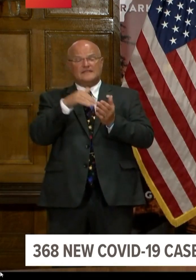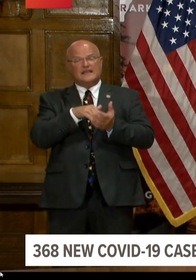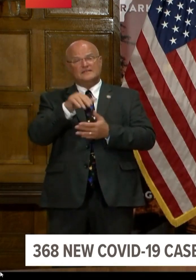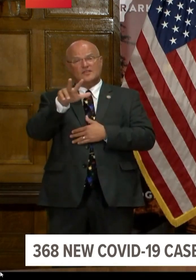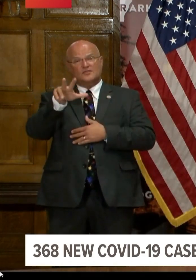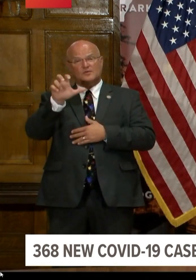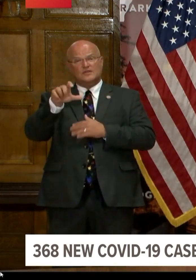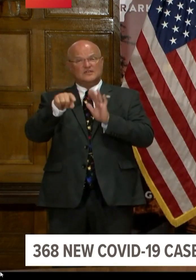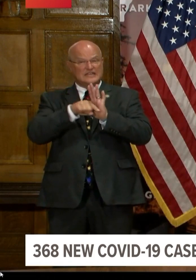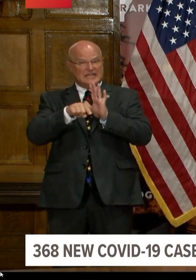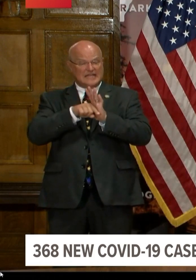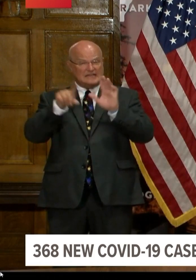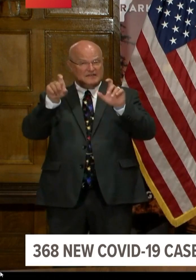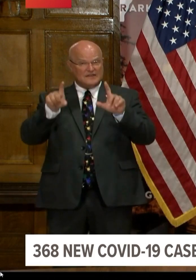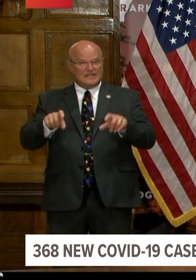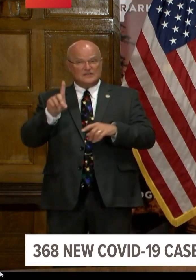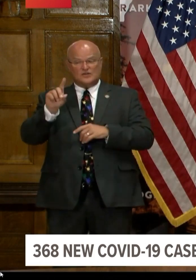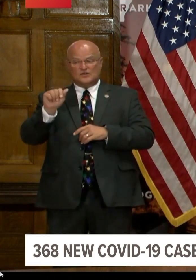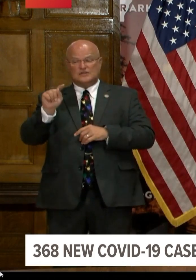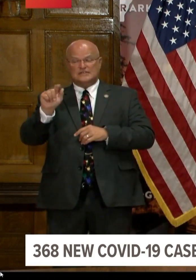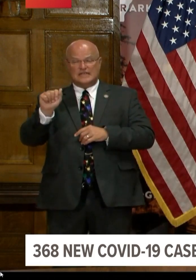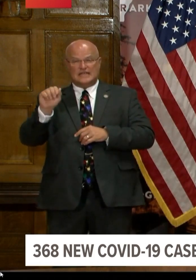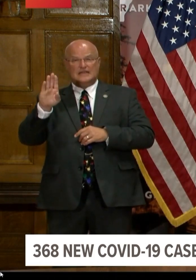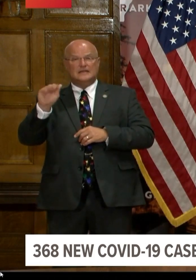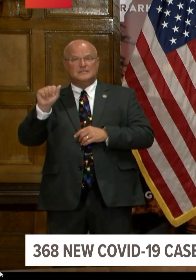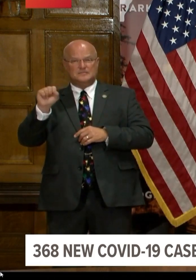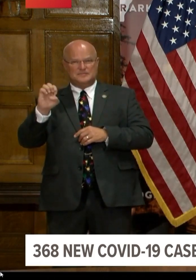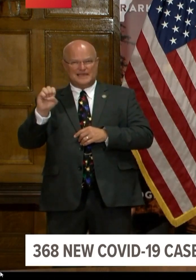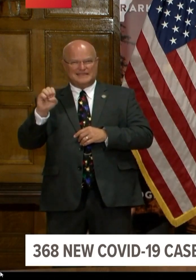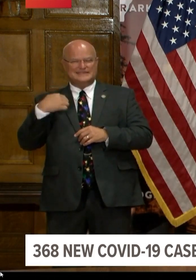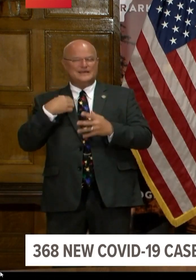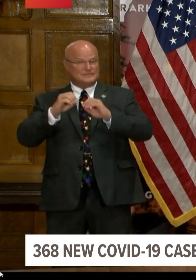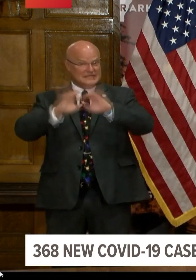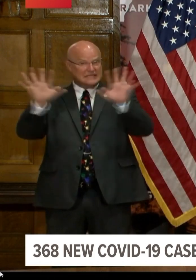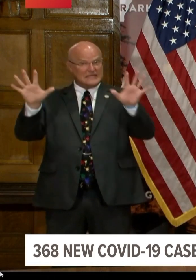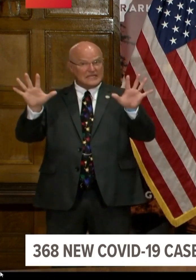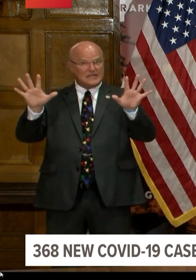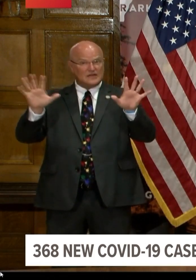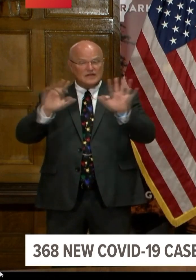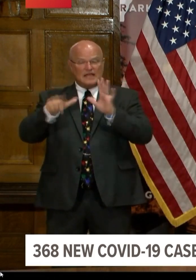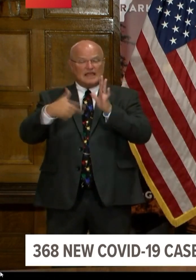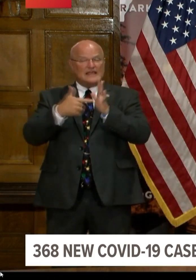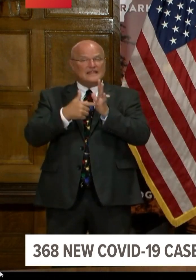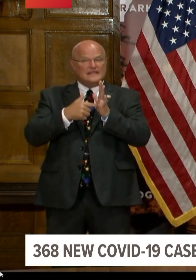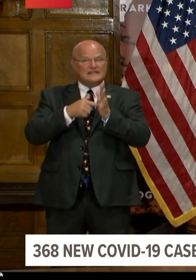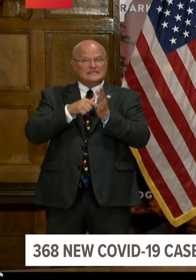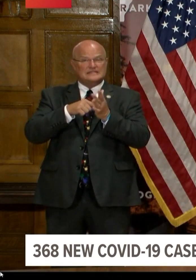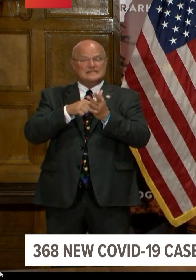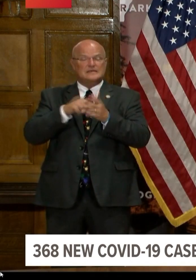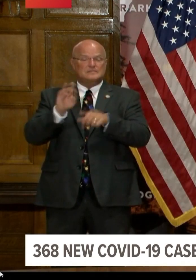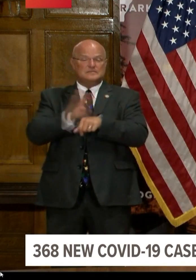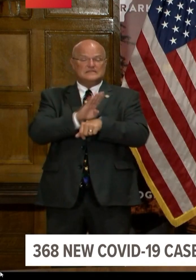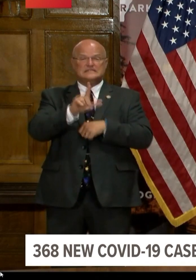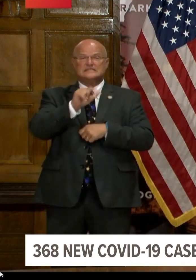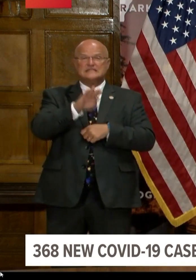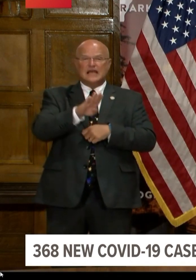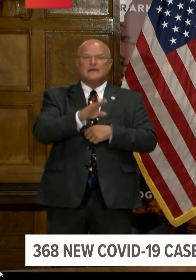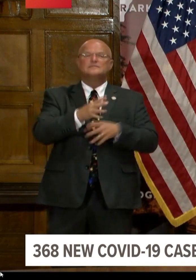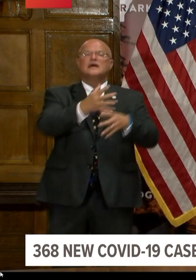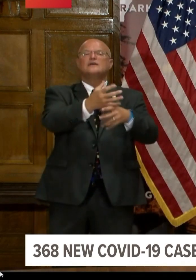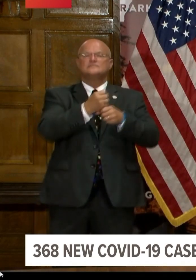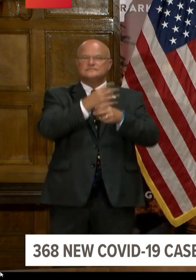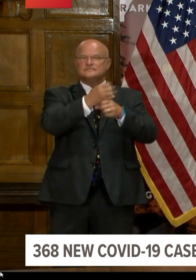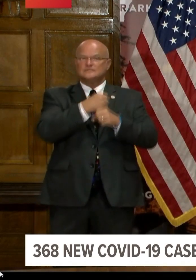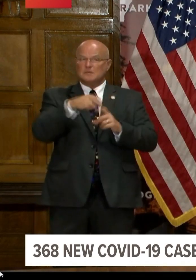11,300 negative tests to our database. I do want to be clear that for this particular commercial lab, we have been receiving